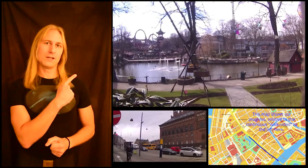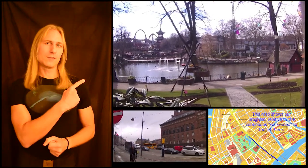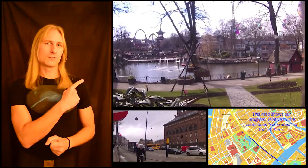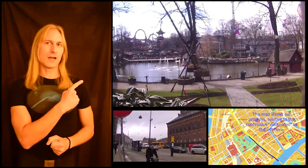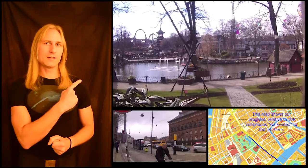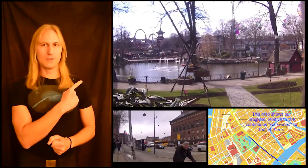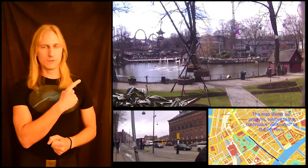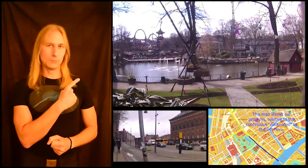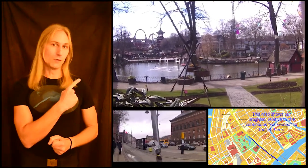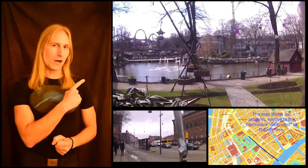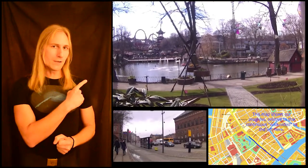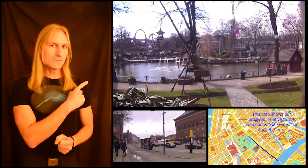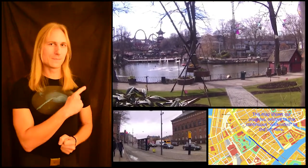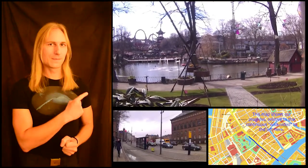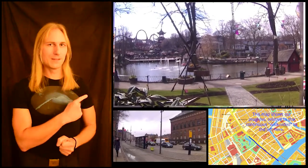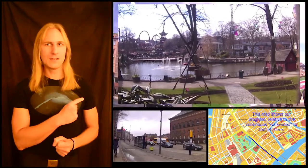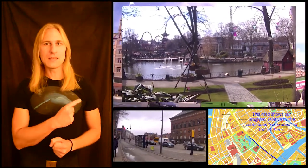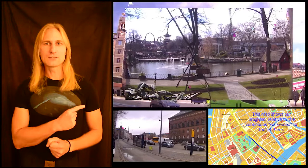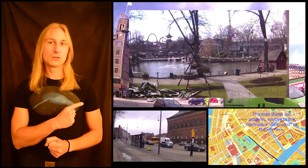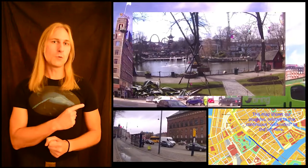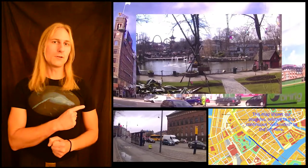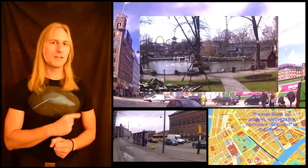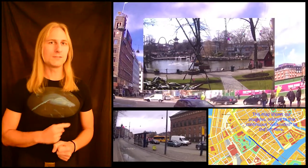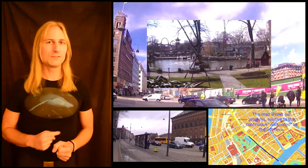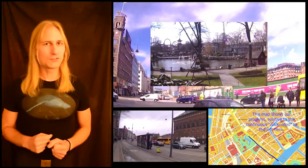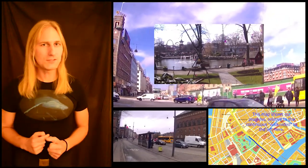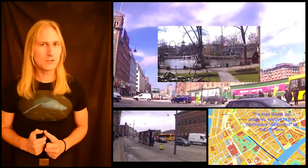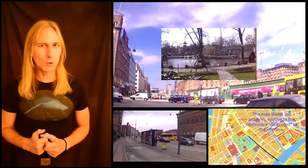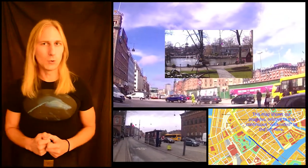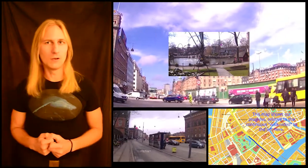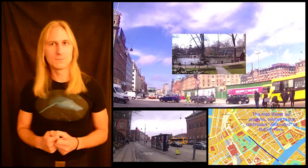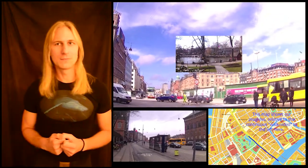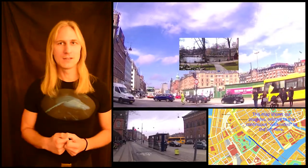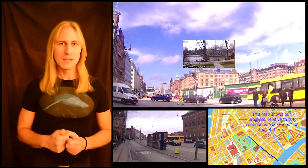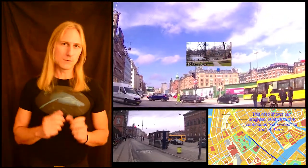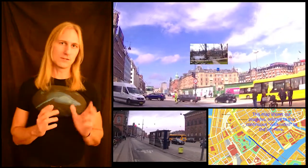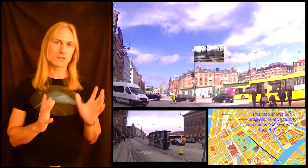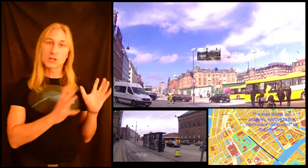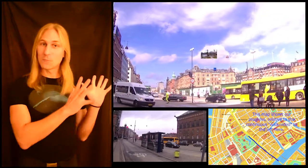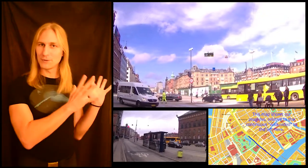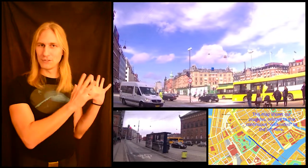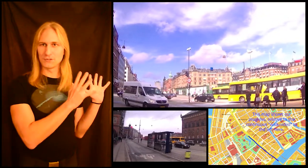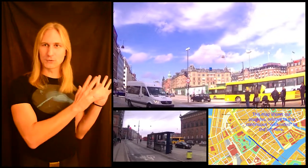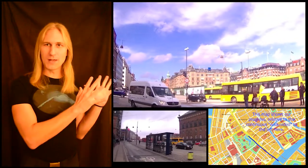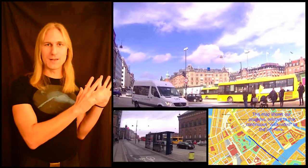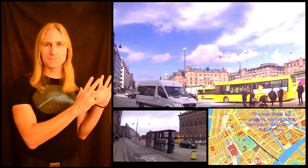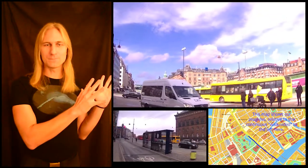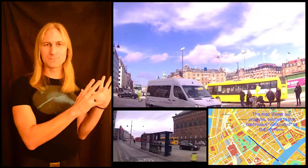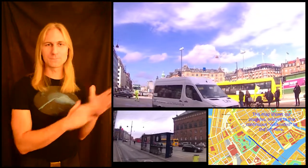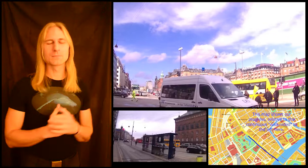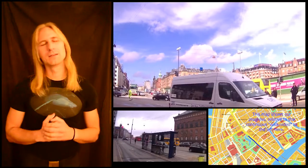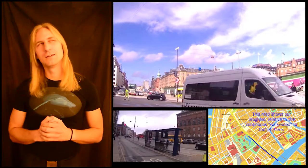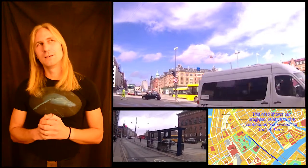On the other side of the boulevard lies Copenhagen City Hall, with its accompanying square.